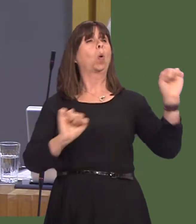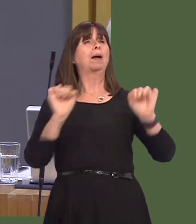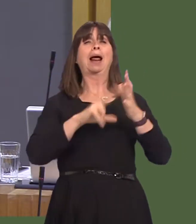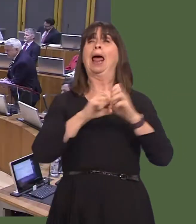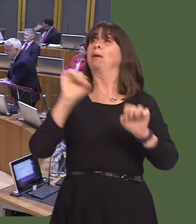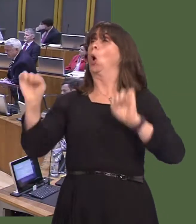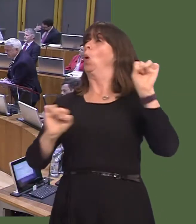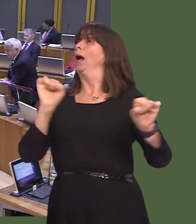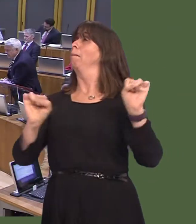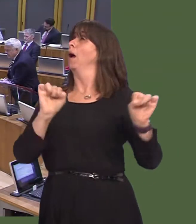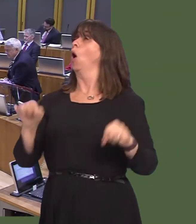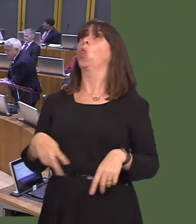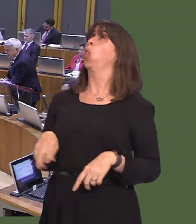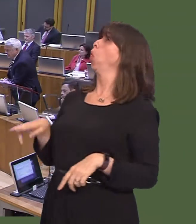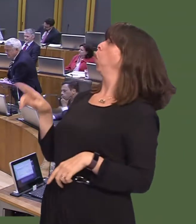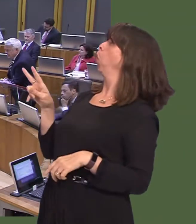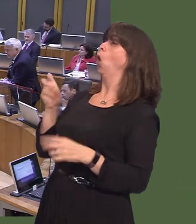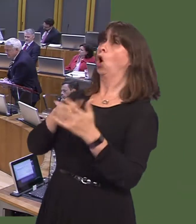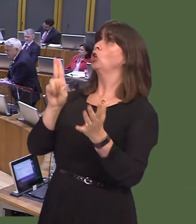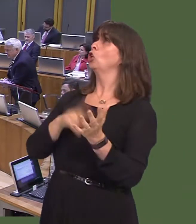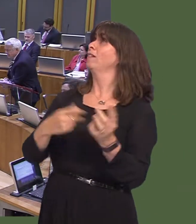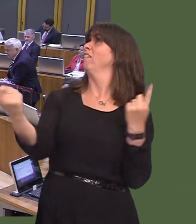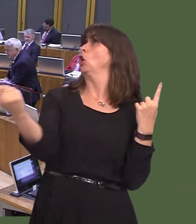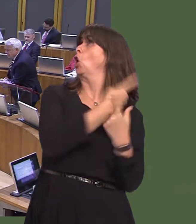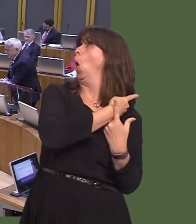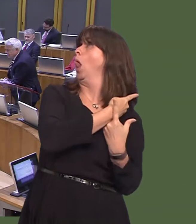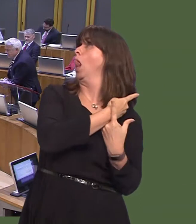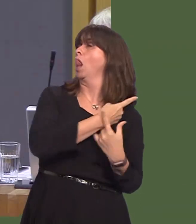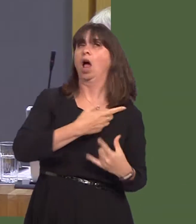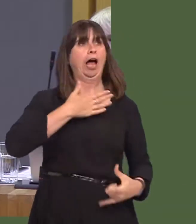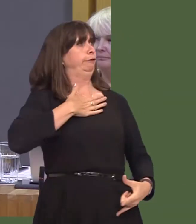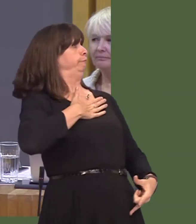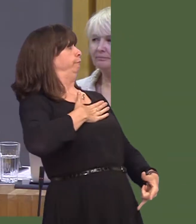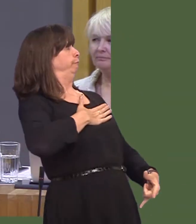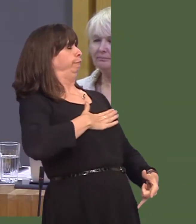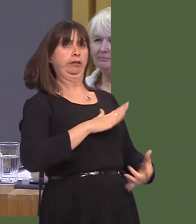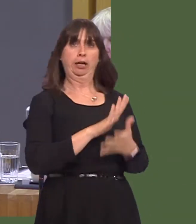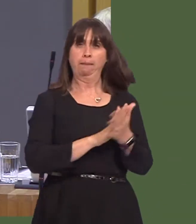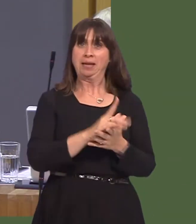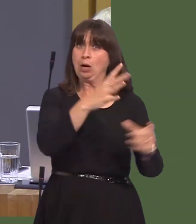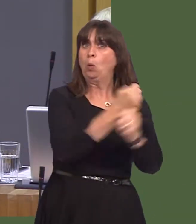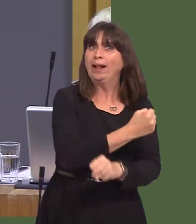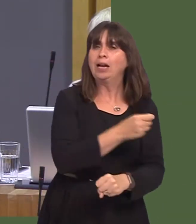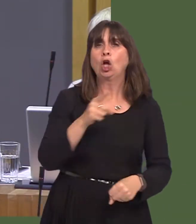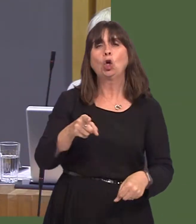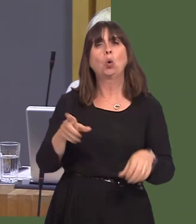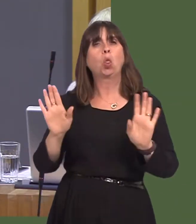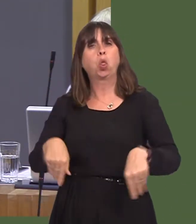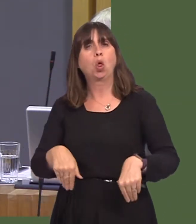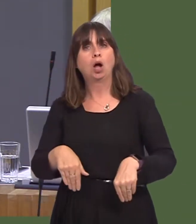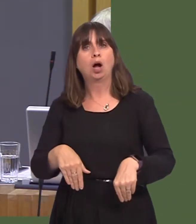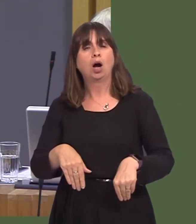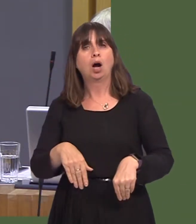will be damaged as a result. So what will it be, First Minister? Will you back the comments of the MP for